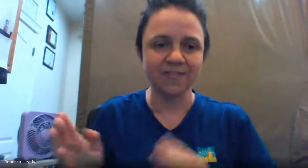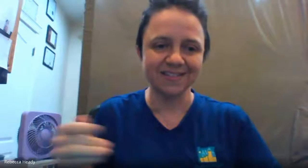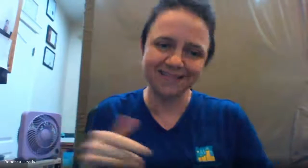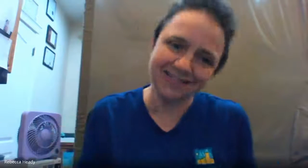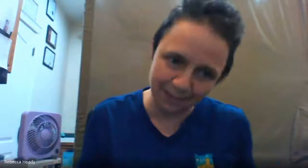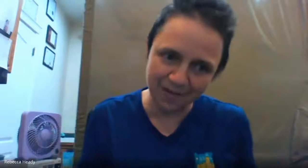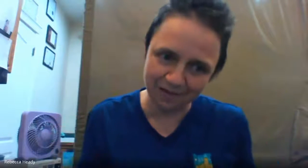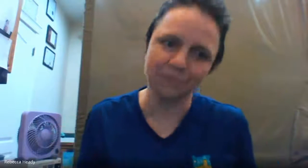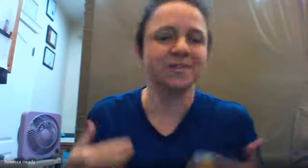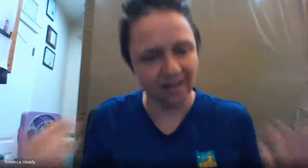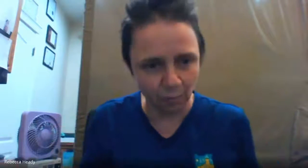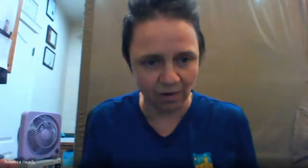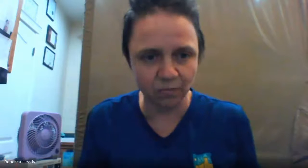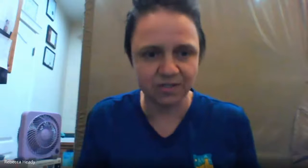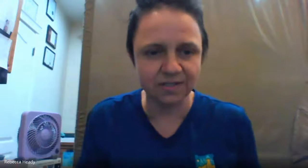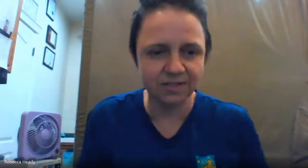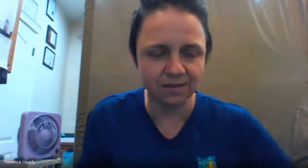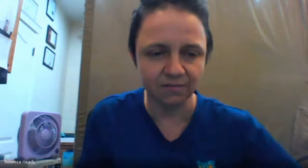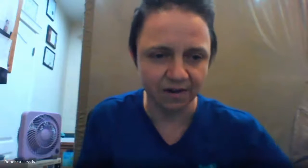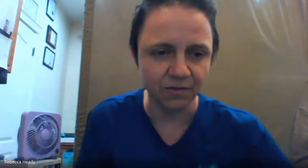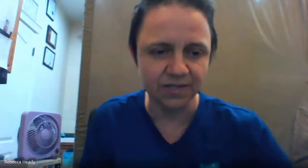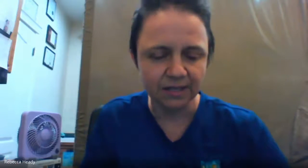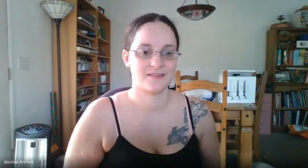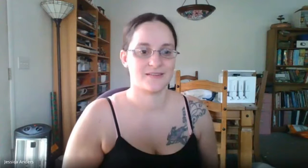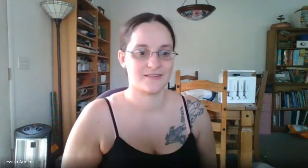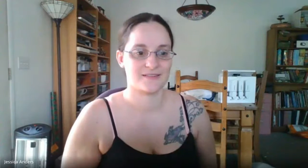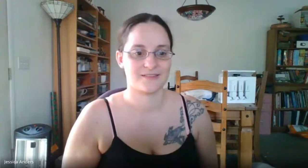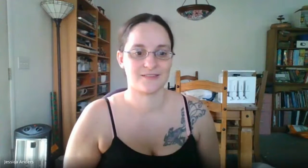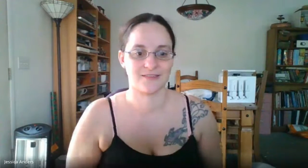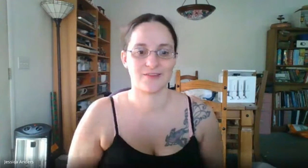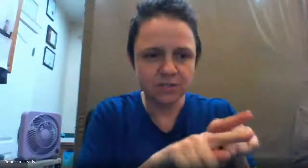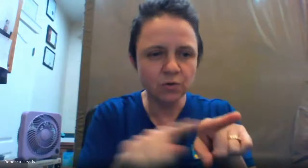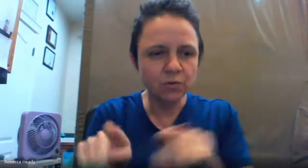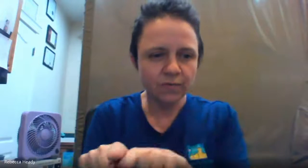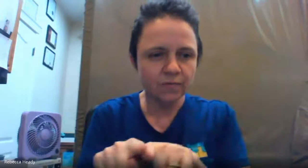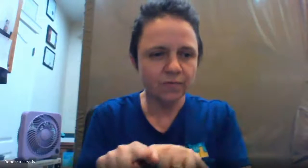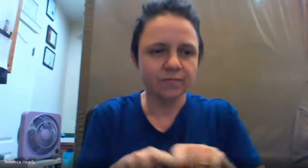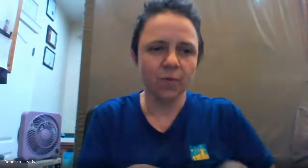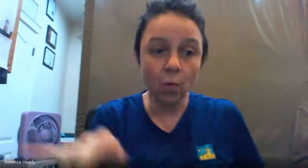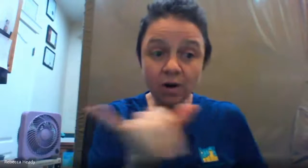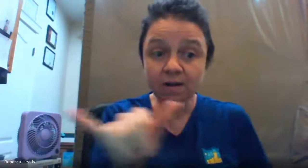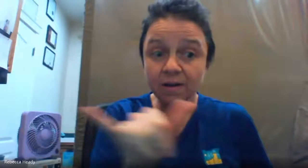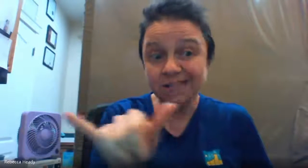but they sign the same thing for the same word, which is very confusing. So yeah, 2 or